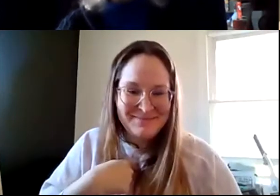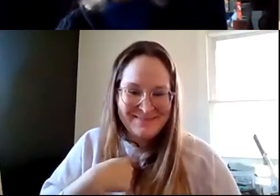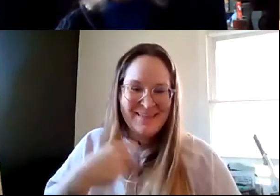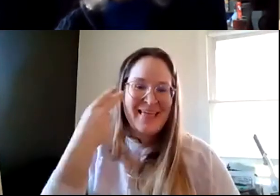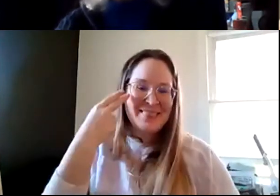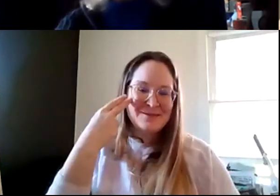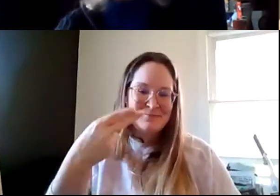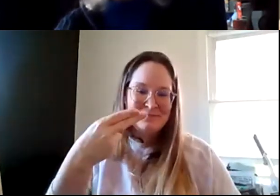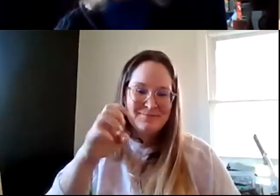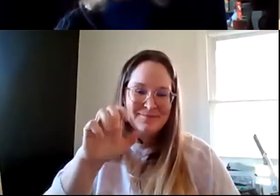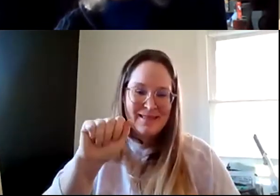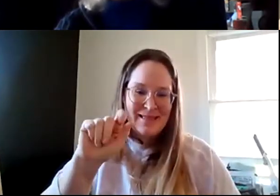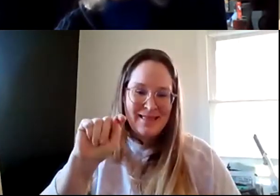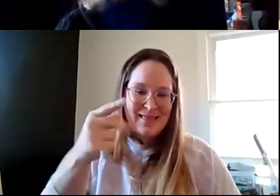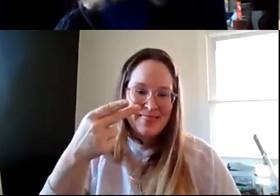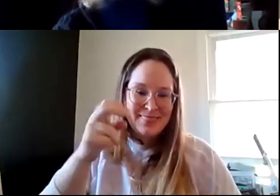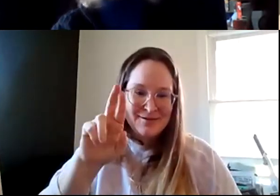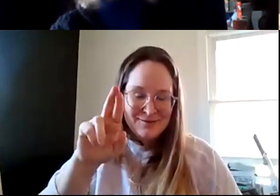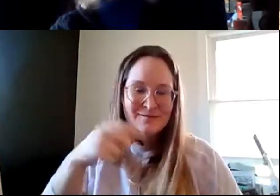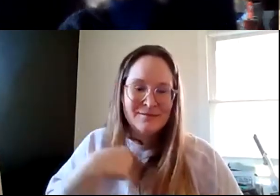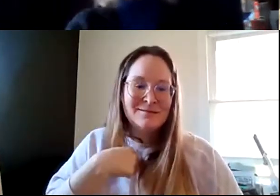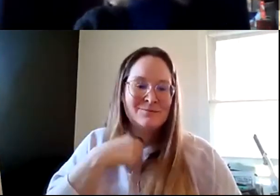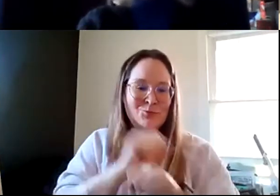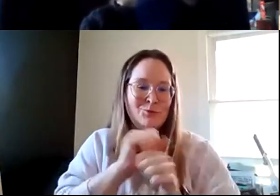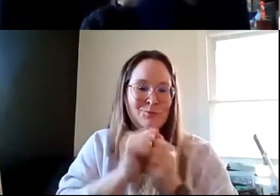Hello, everyone. I'm Heather Niederbauer,